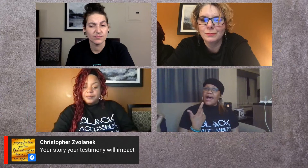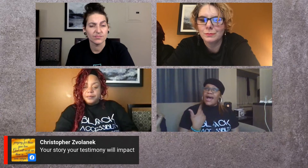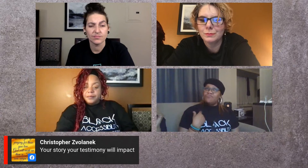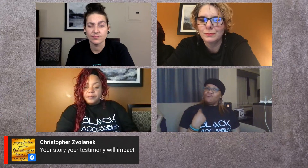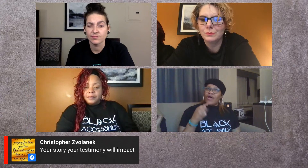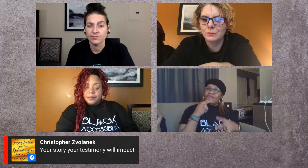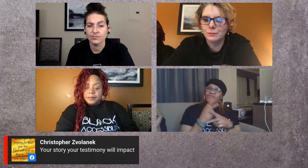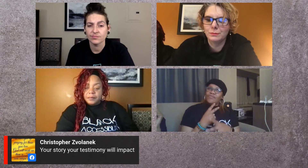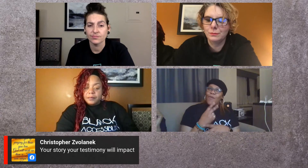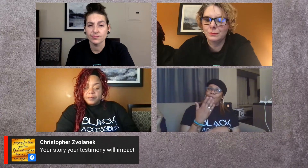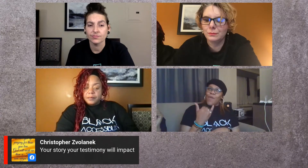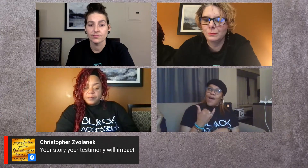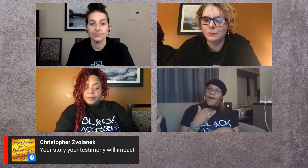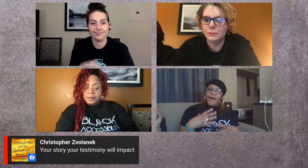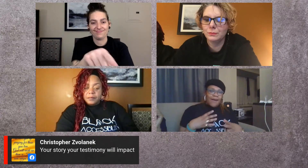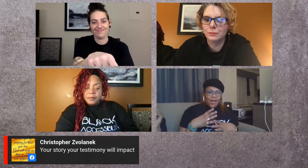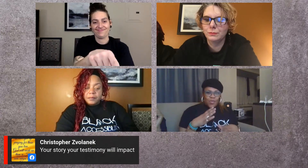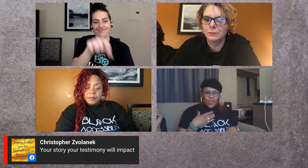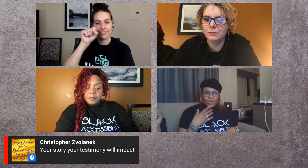For 30 years,